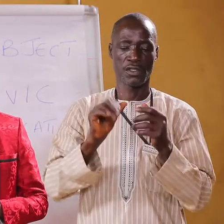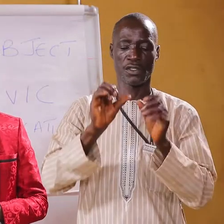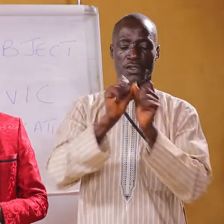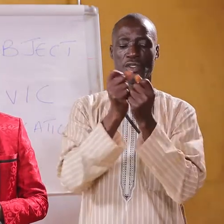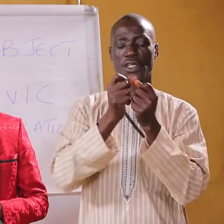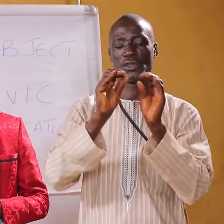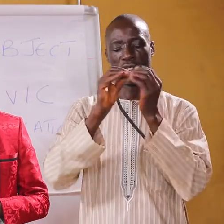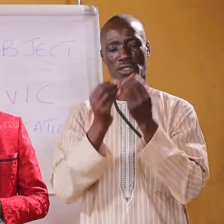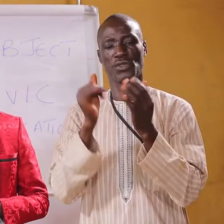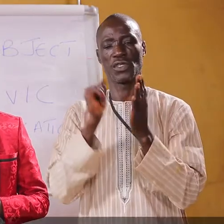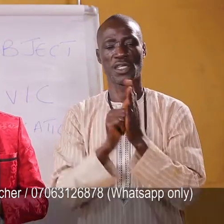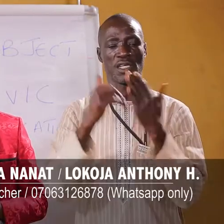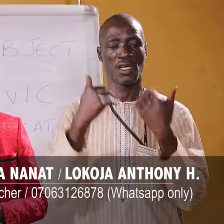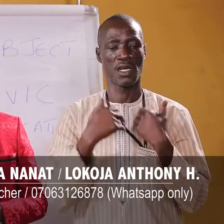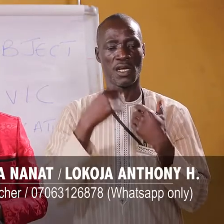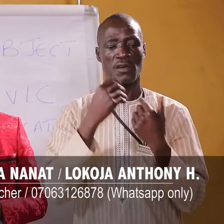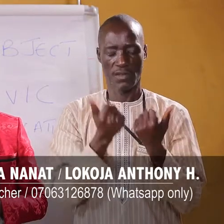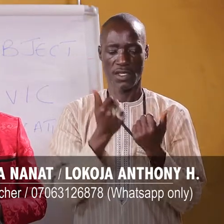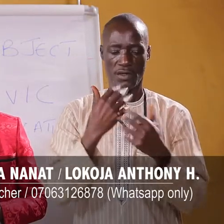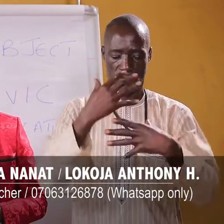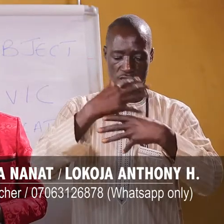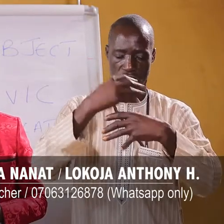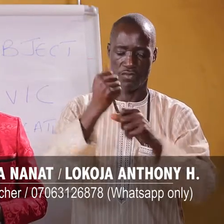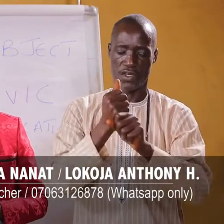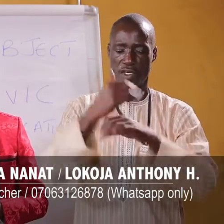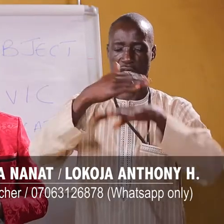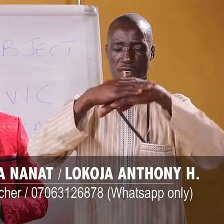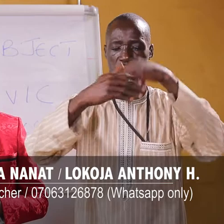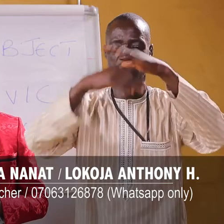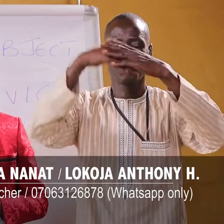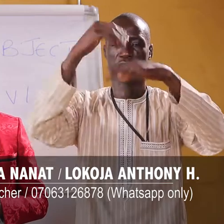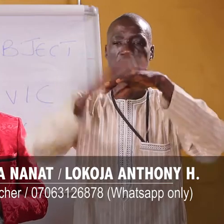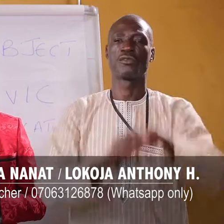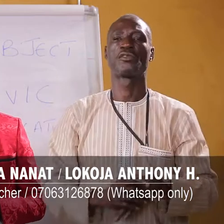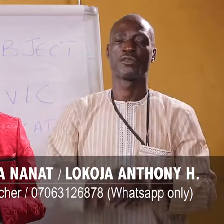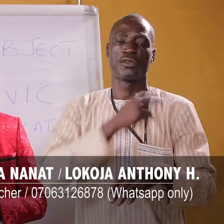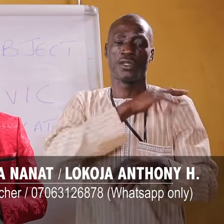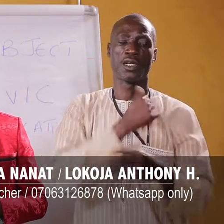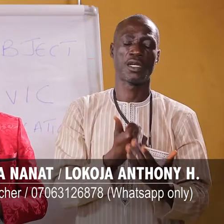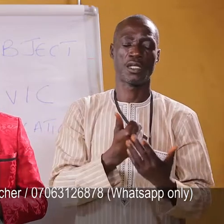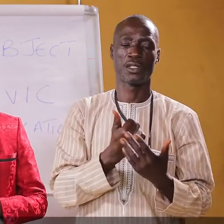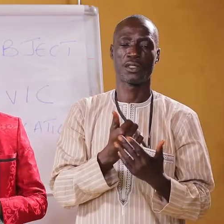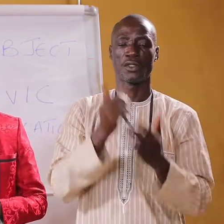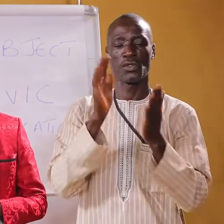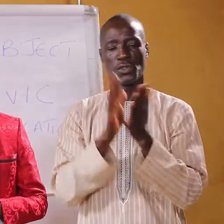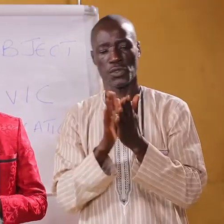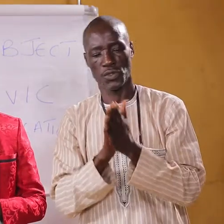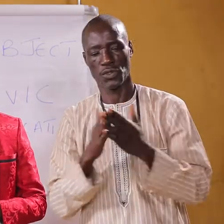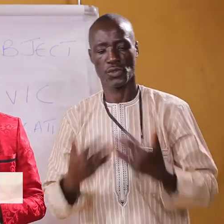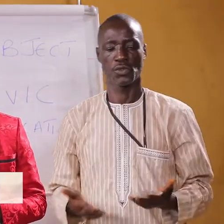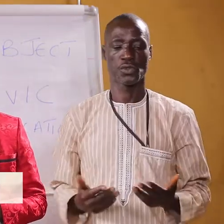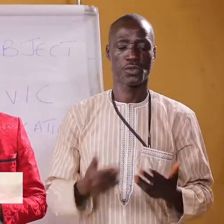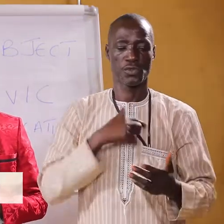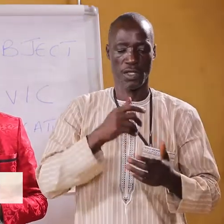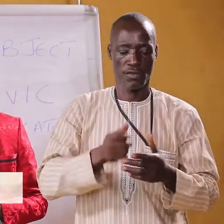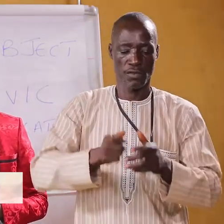society organizations, that have established healthcare centers. We have seen them establish schools. We have seen them establish